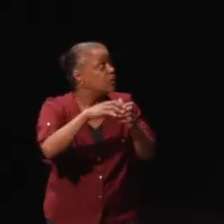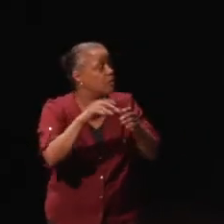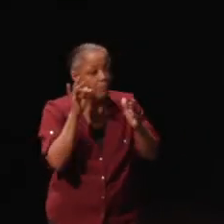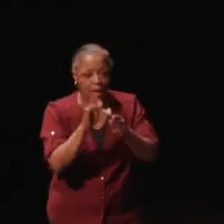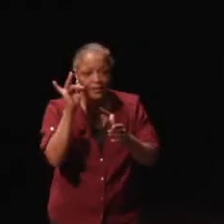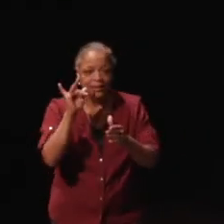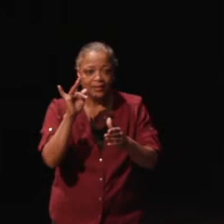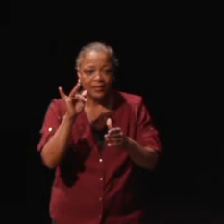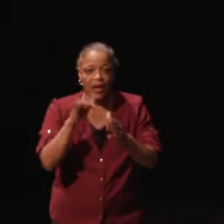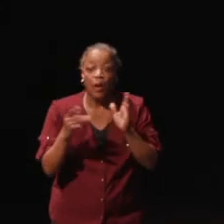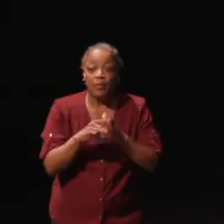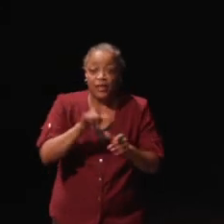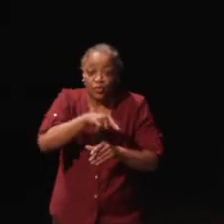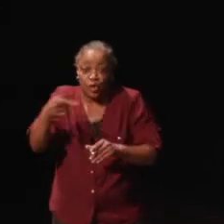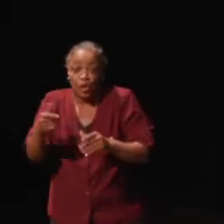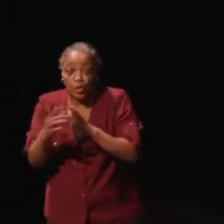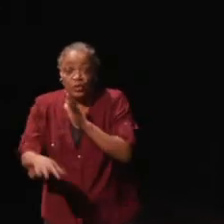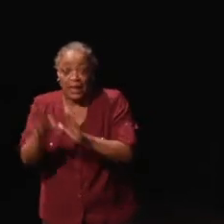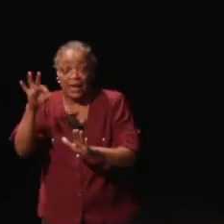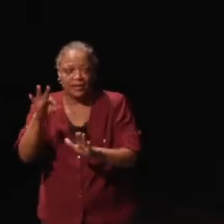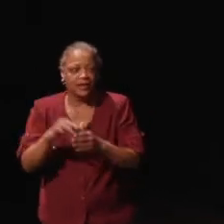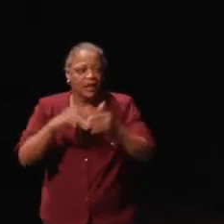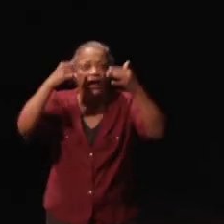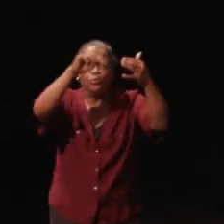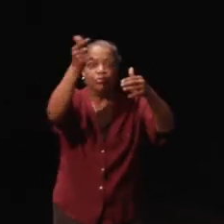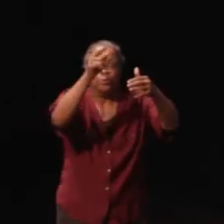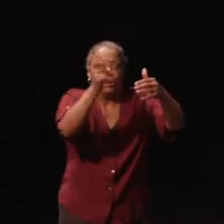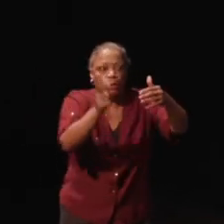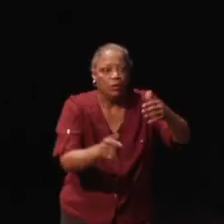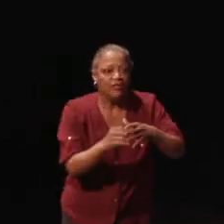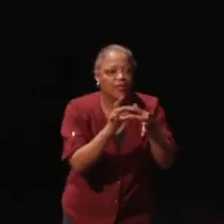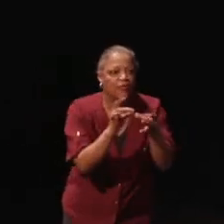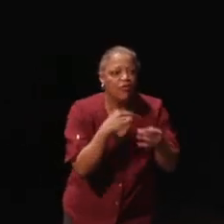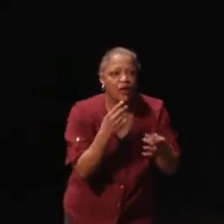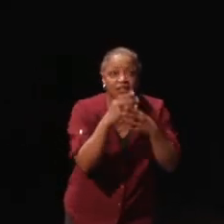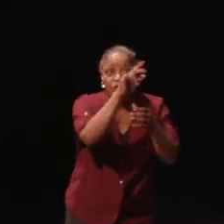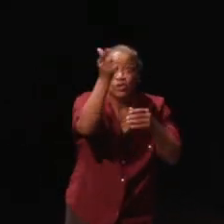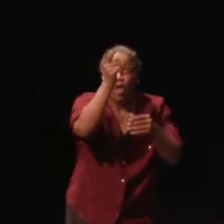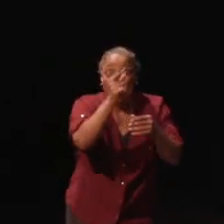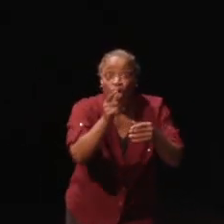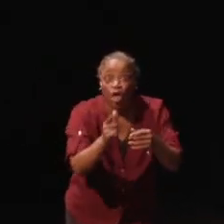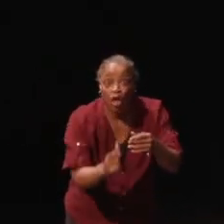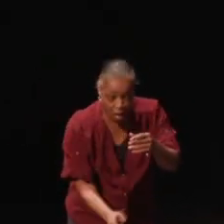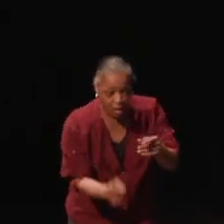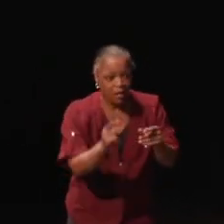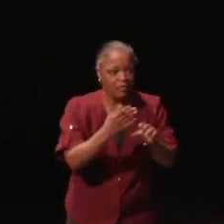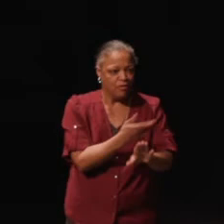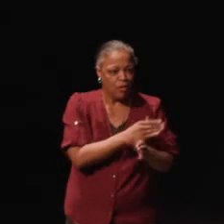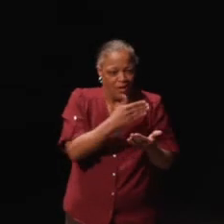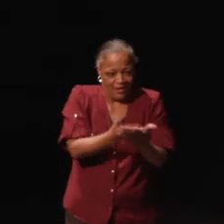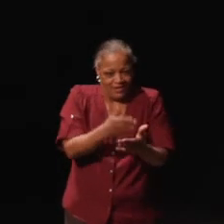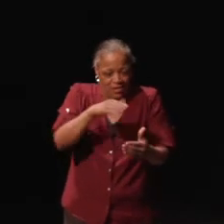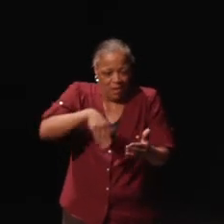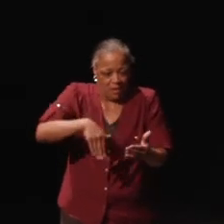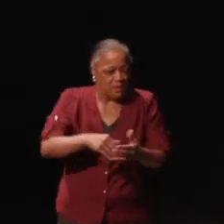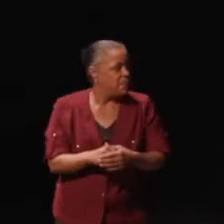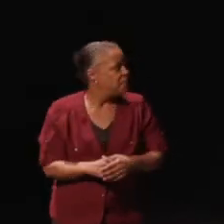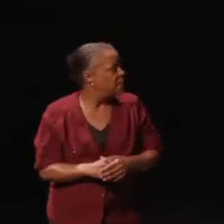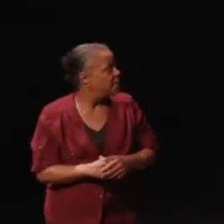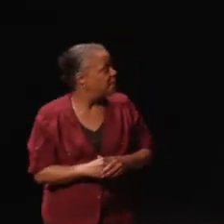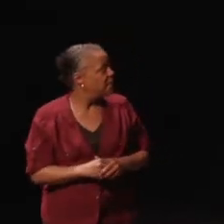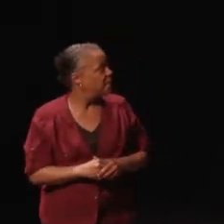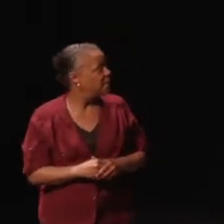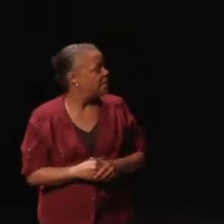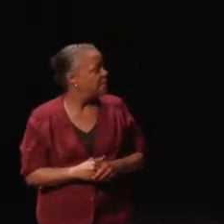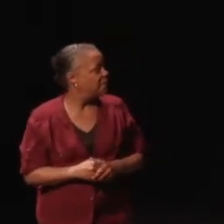button. Press return to select. You get the idea. Oh, hang on. Oh, how do I close it now?